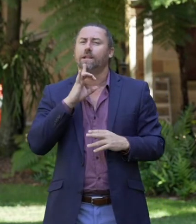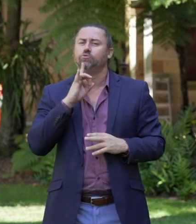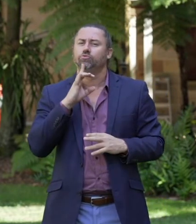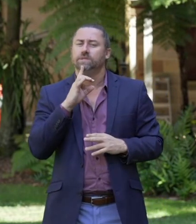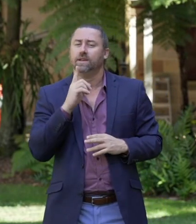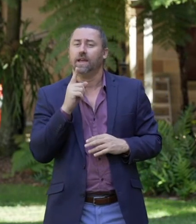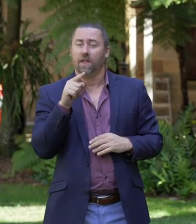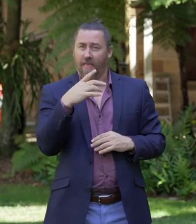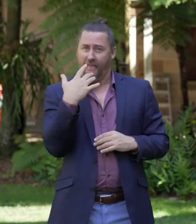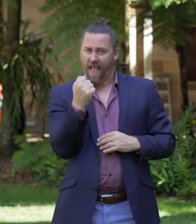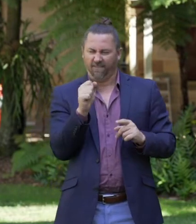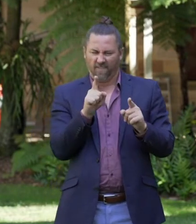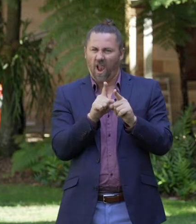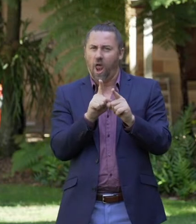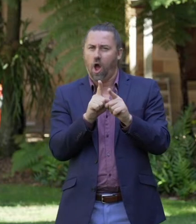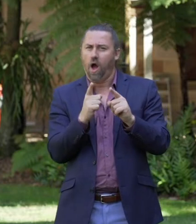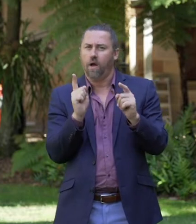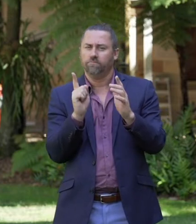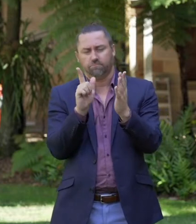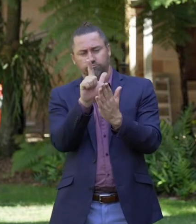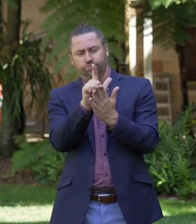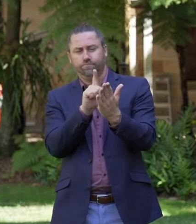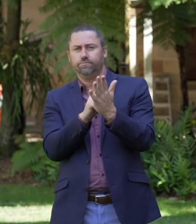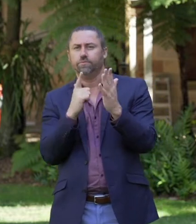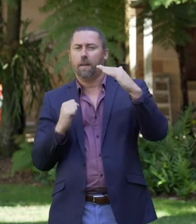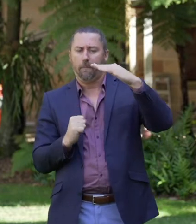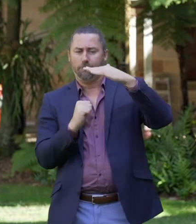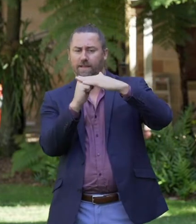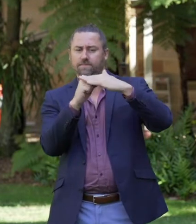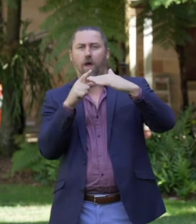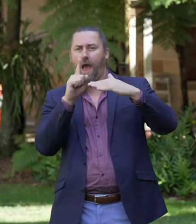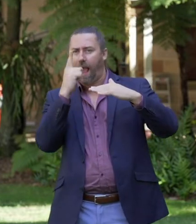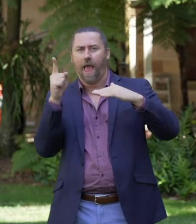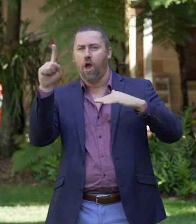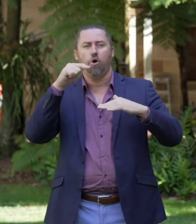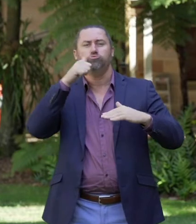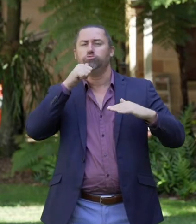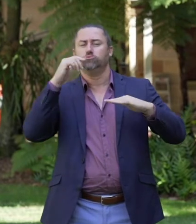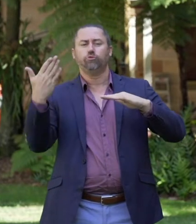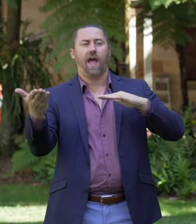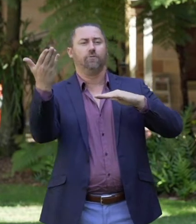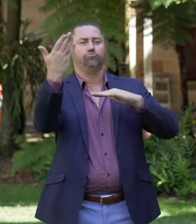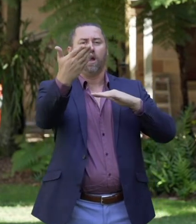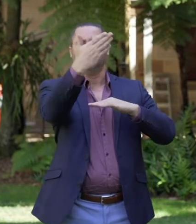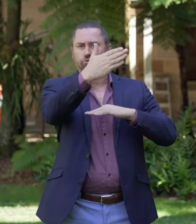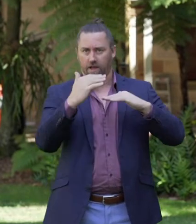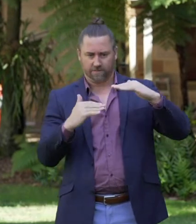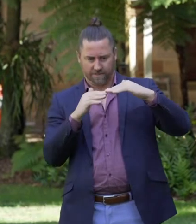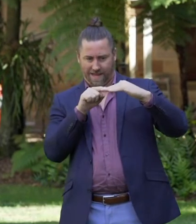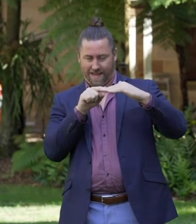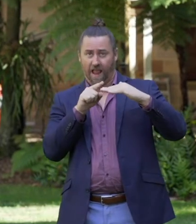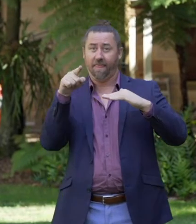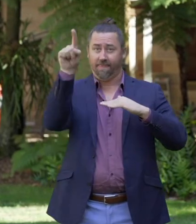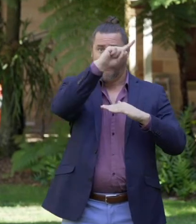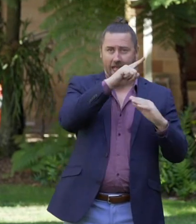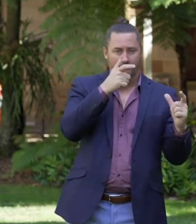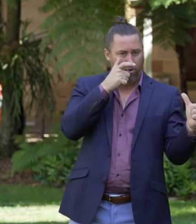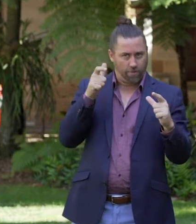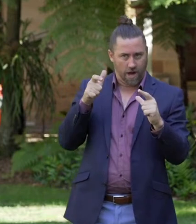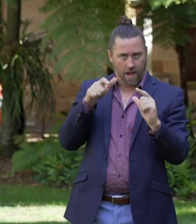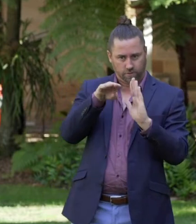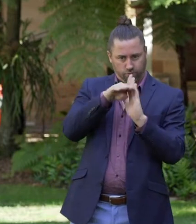electricity retailers can charge in southeast Queensland, and around 11% of households in Queensland who, for whatever